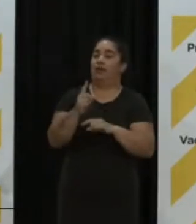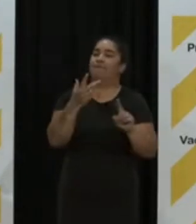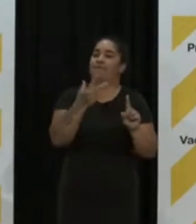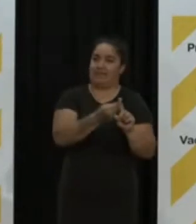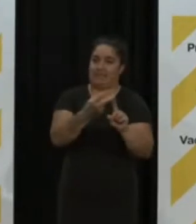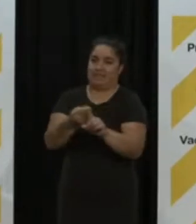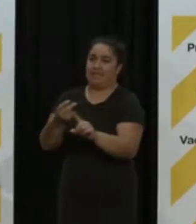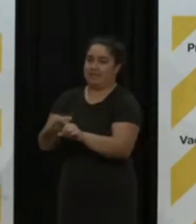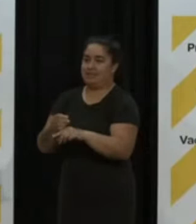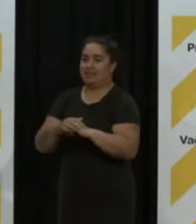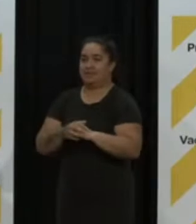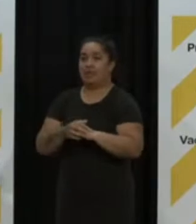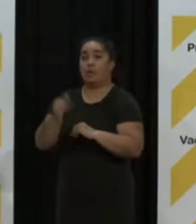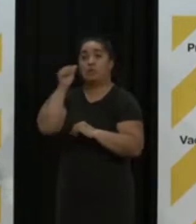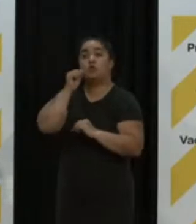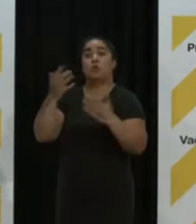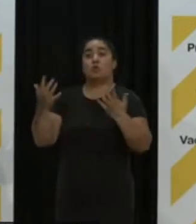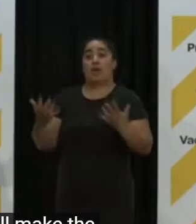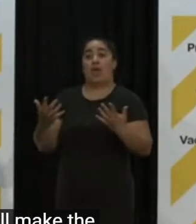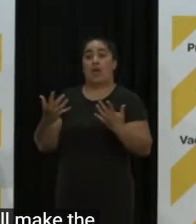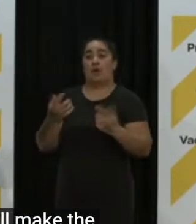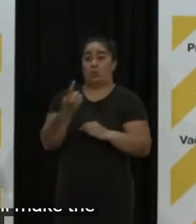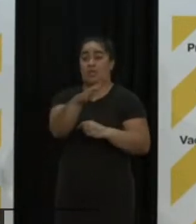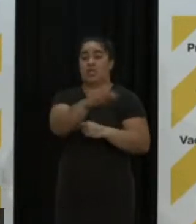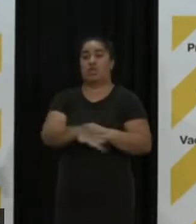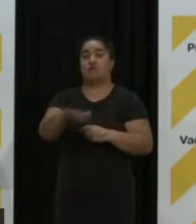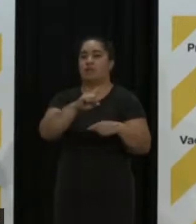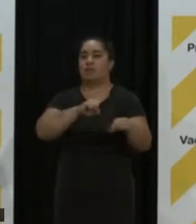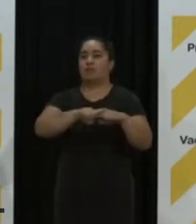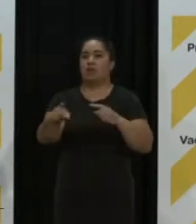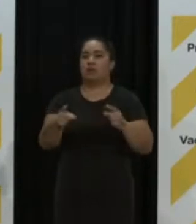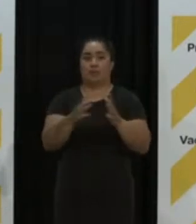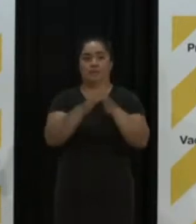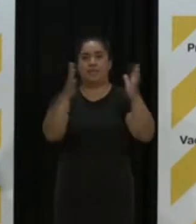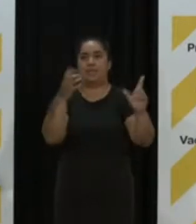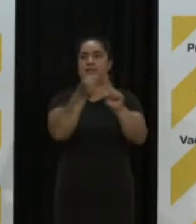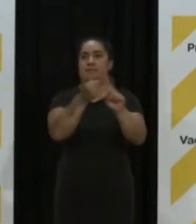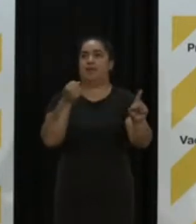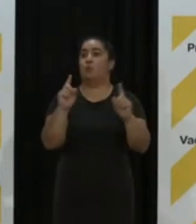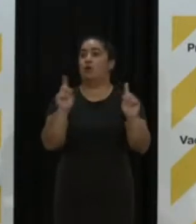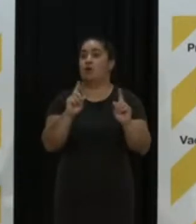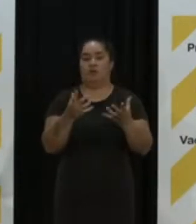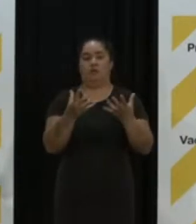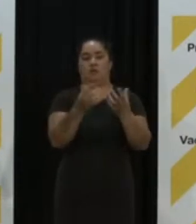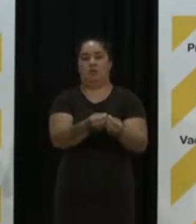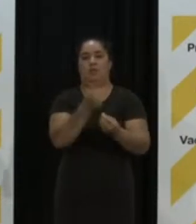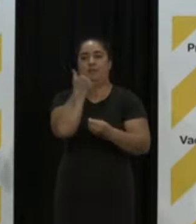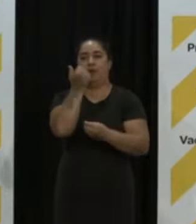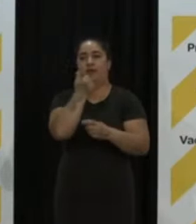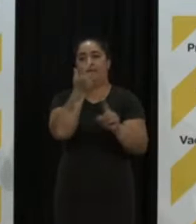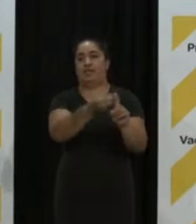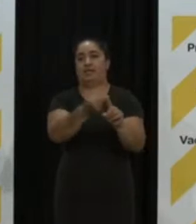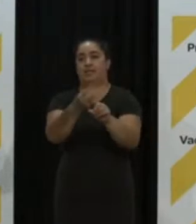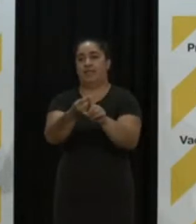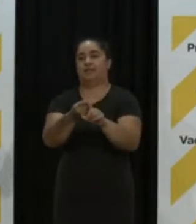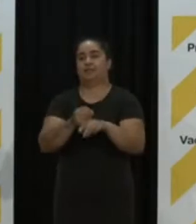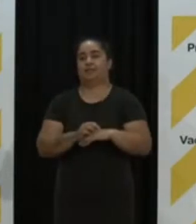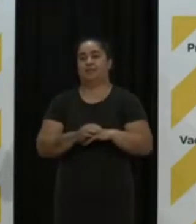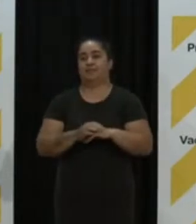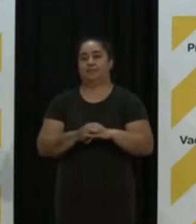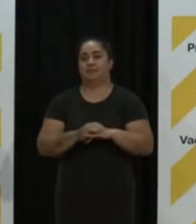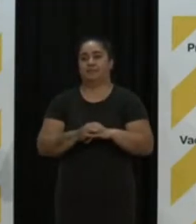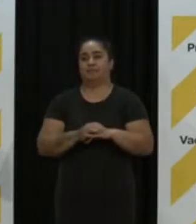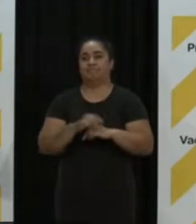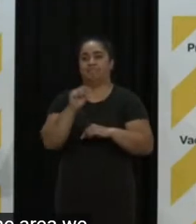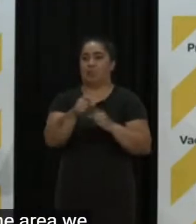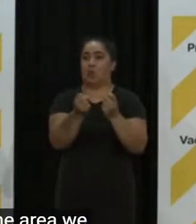the area where we're making the most significant progress at the moment is with our Māori vaccination rates. And that's, of course, where a lot of